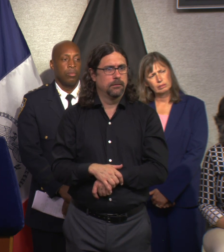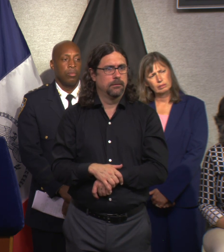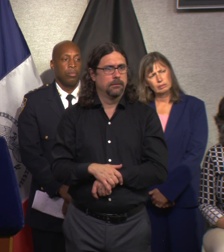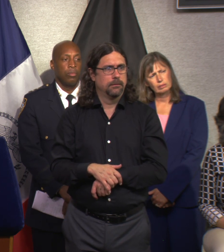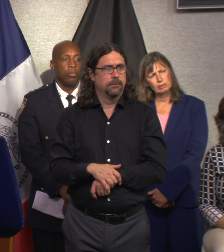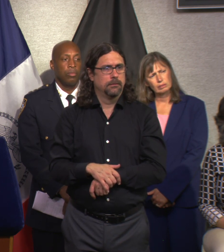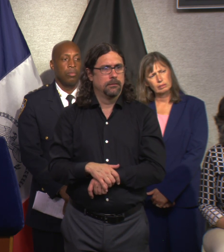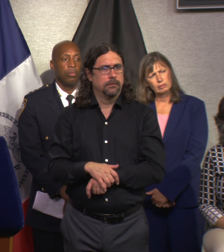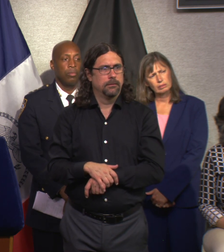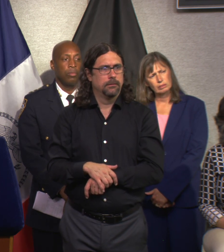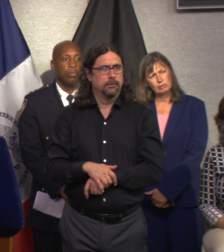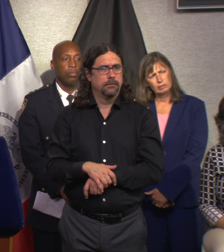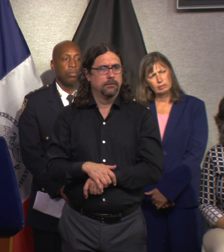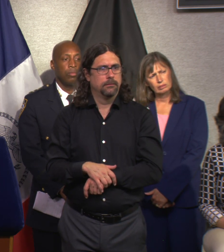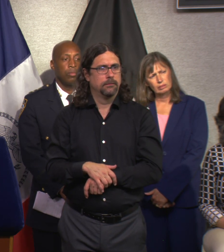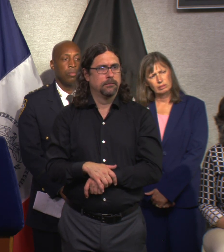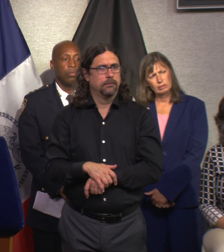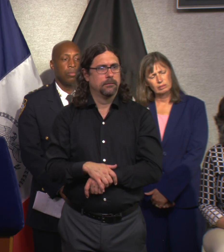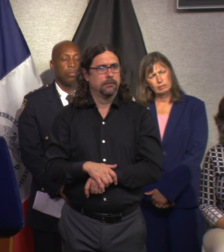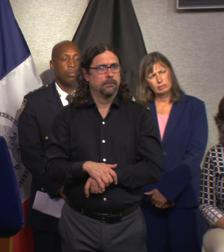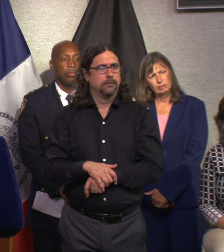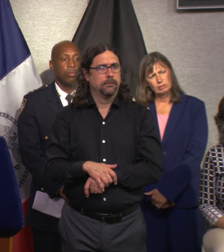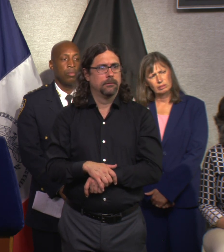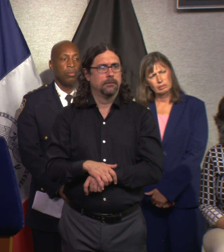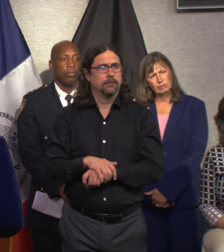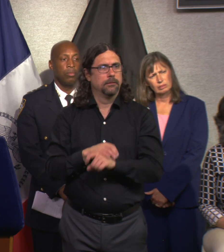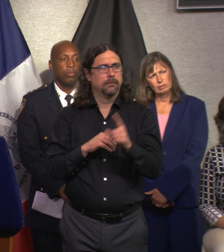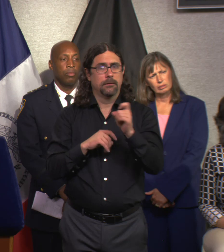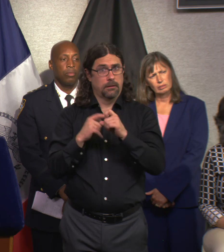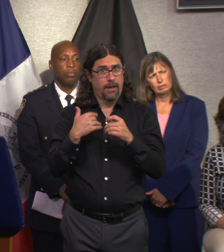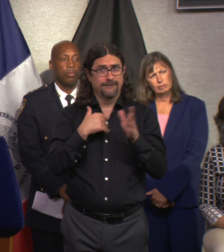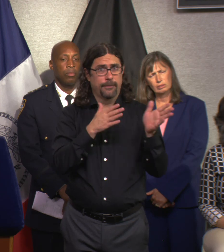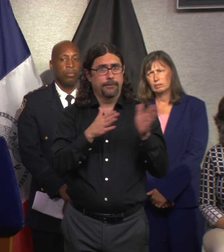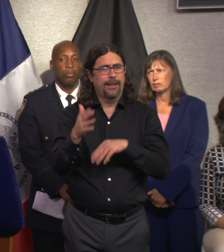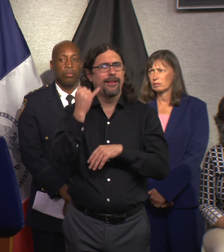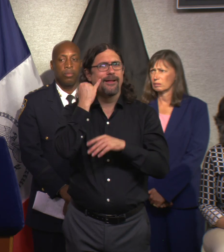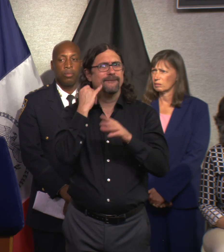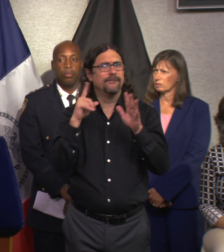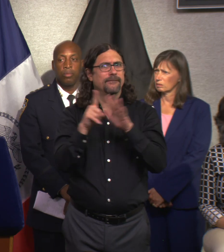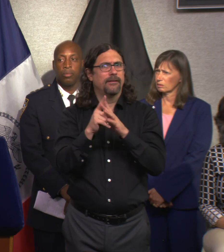happens during the middle of the day in 100-degree heat. What does the city do? How does